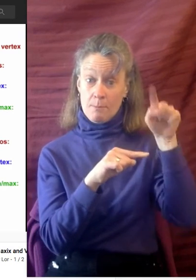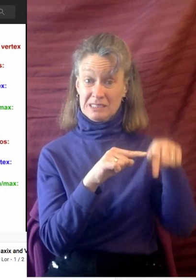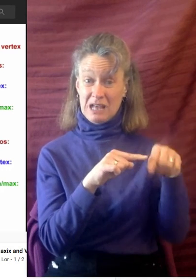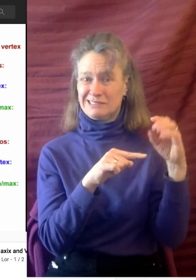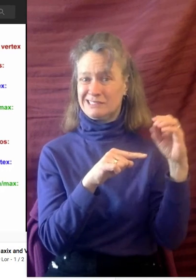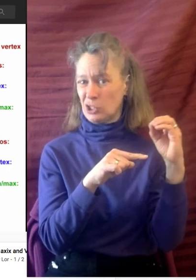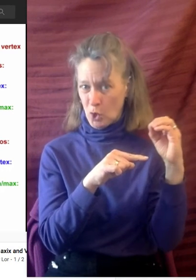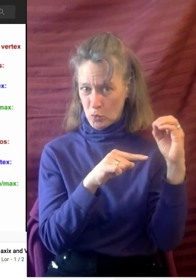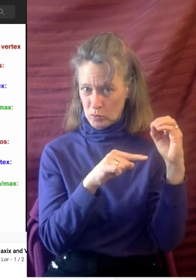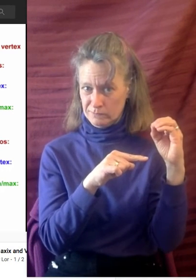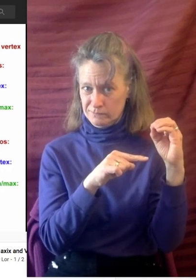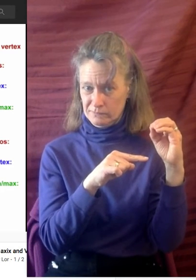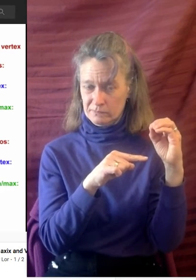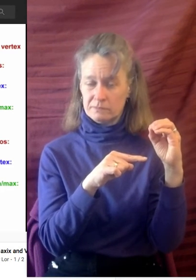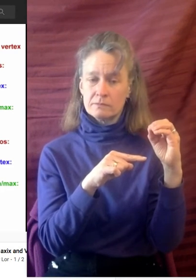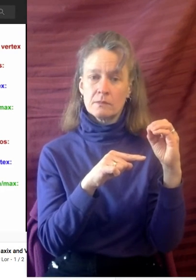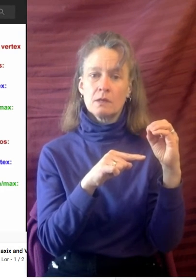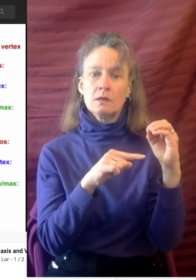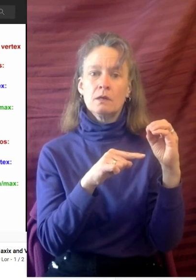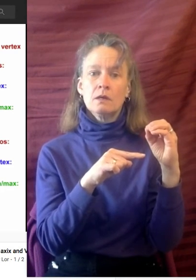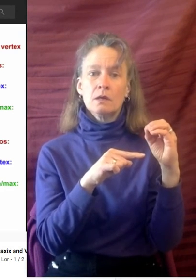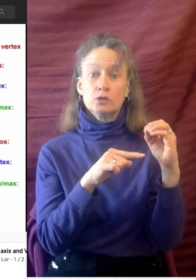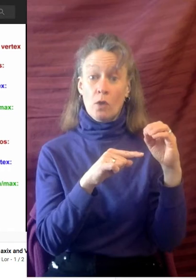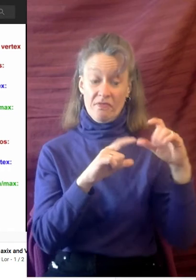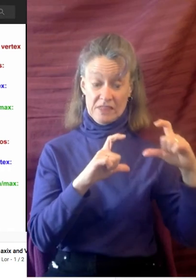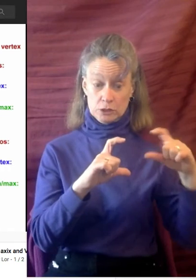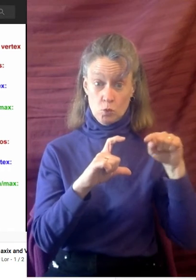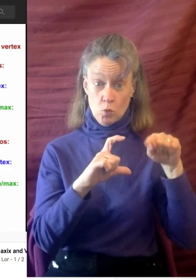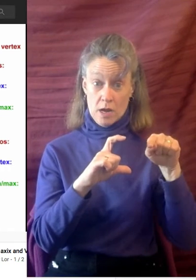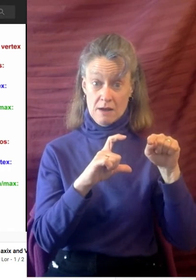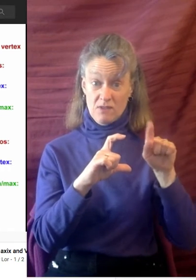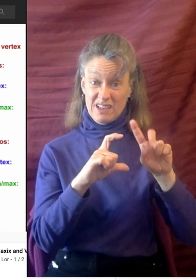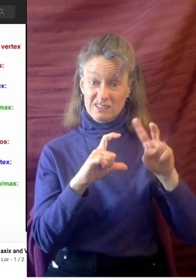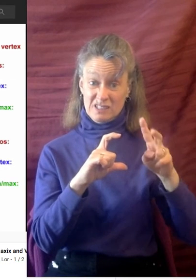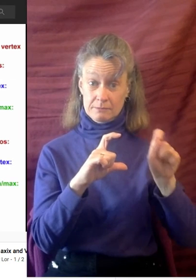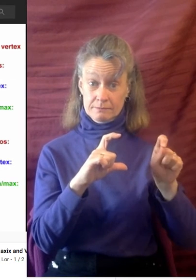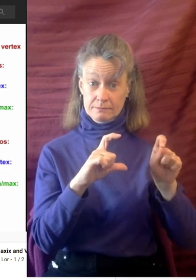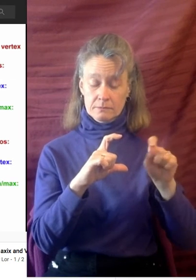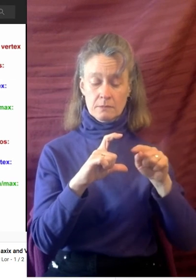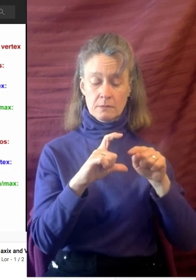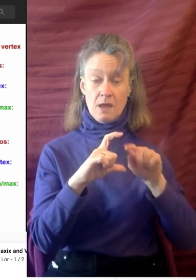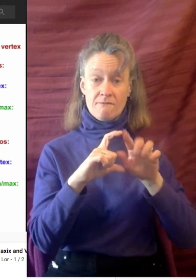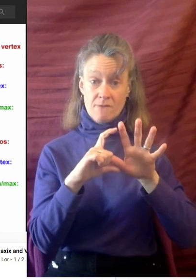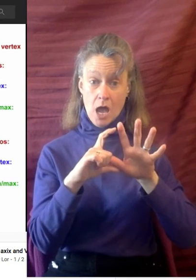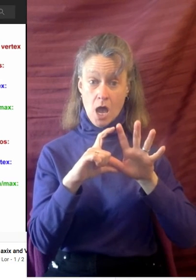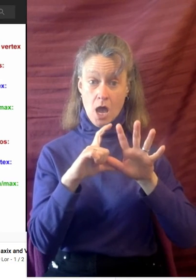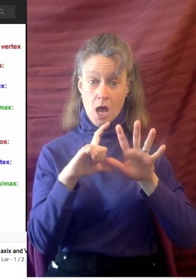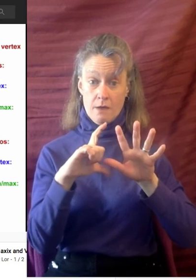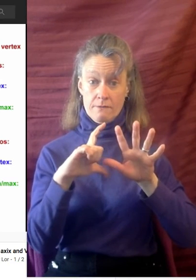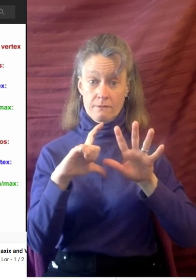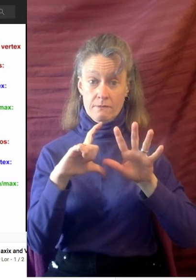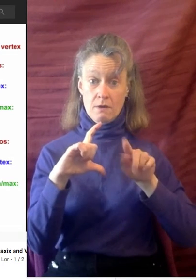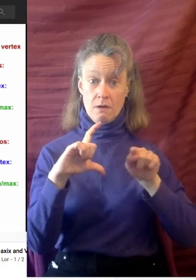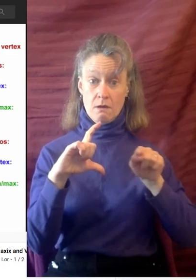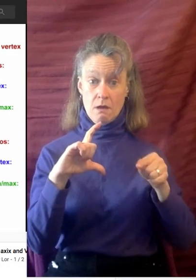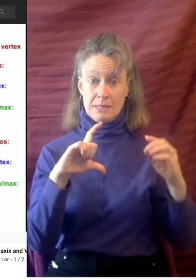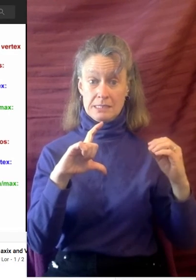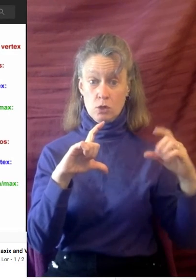direction. So our coordinate here would be 5, 0.